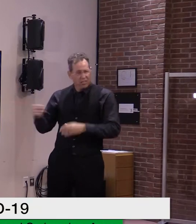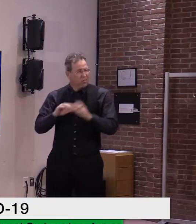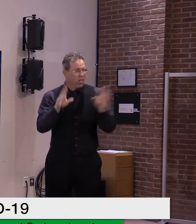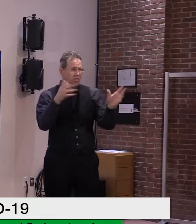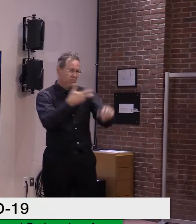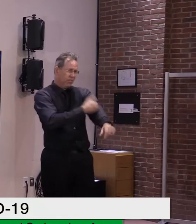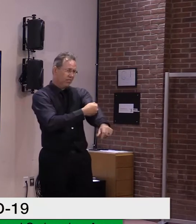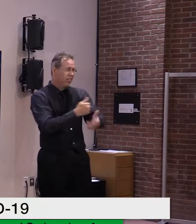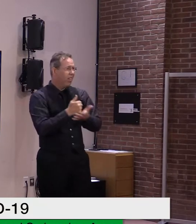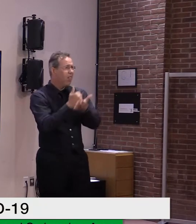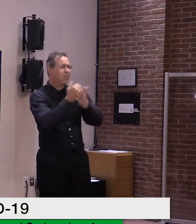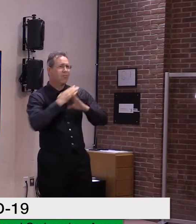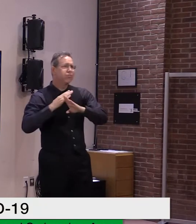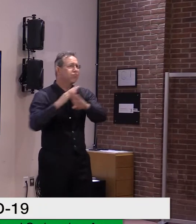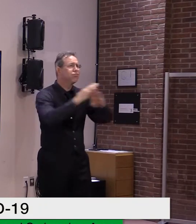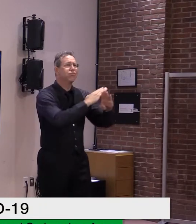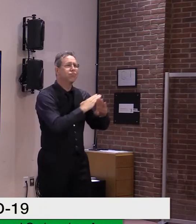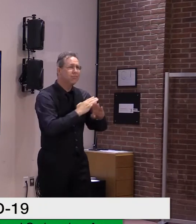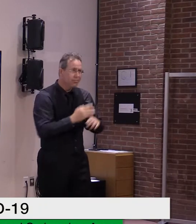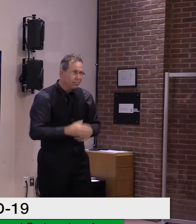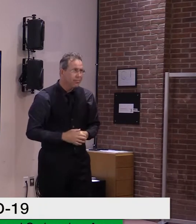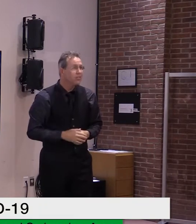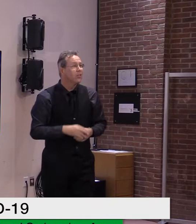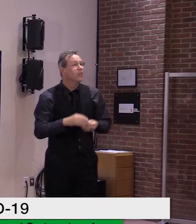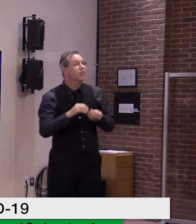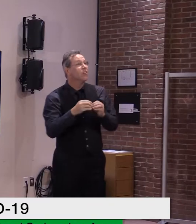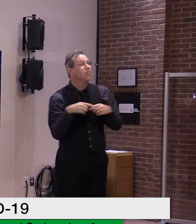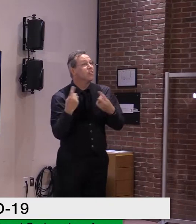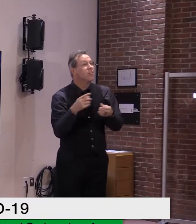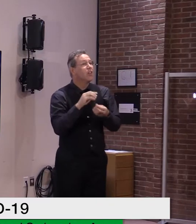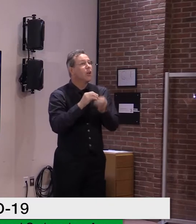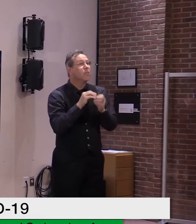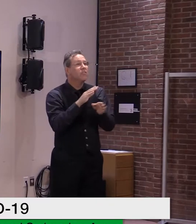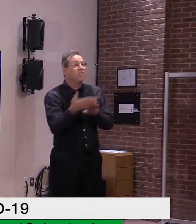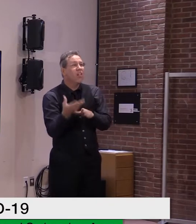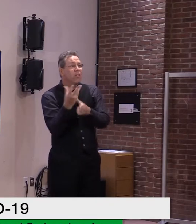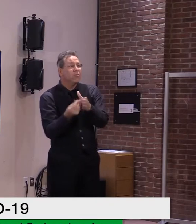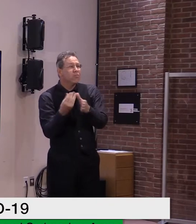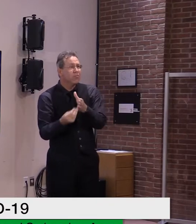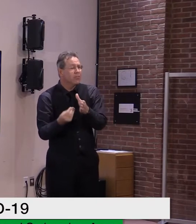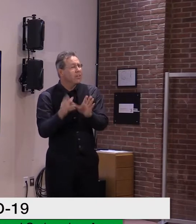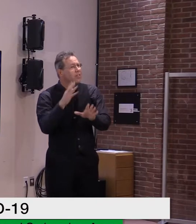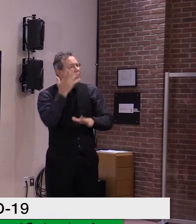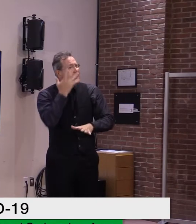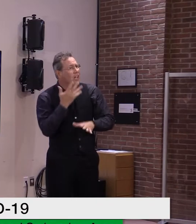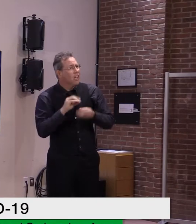continues to be very low, we unfortunately did have a COVID-19 death reported this week,